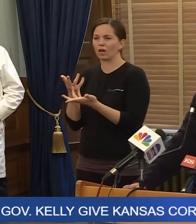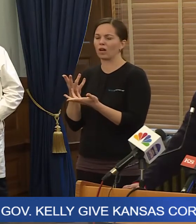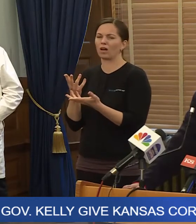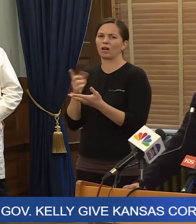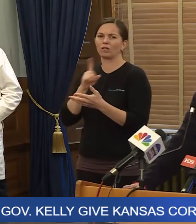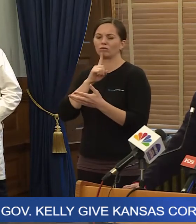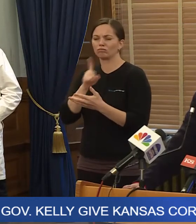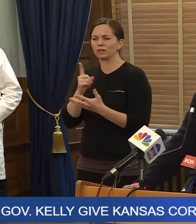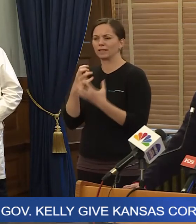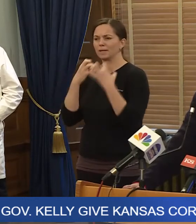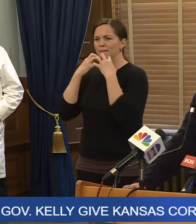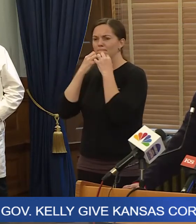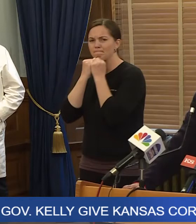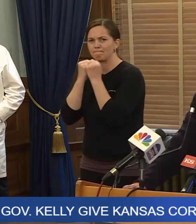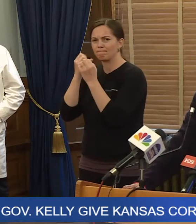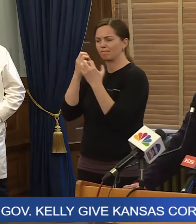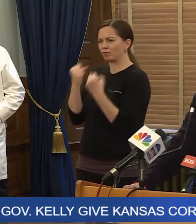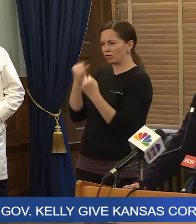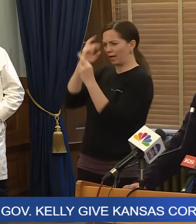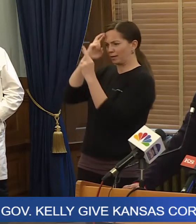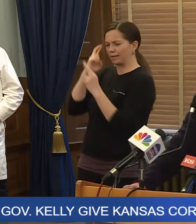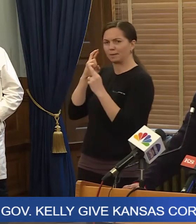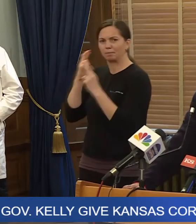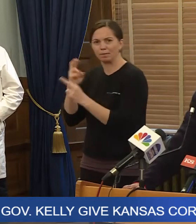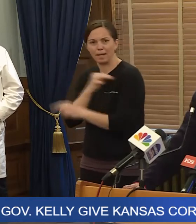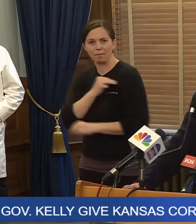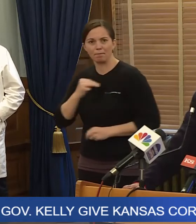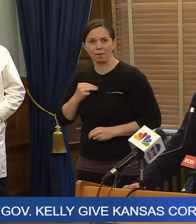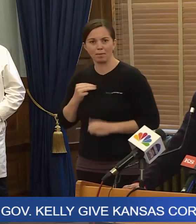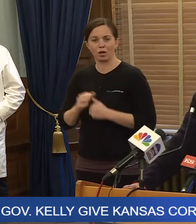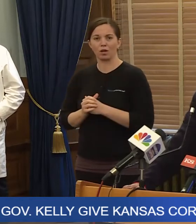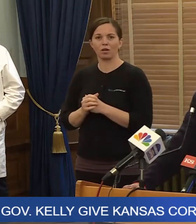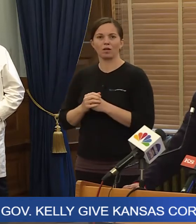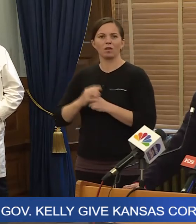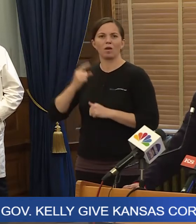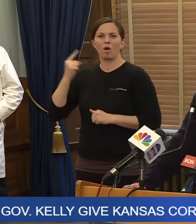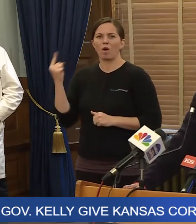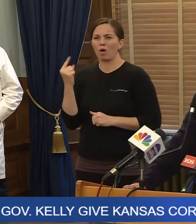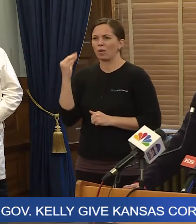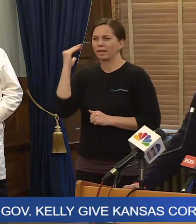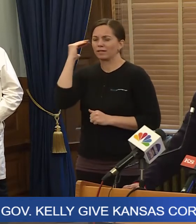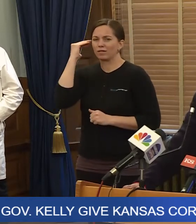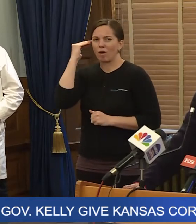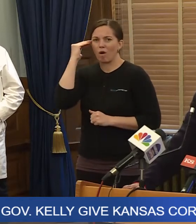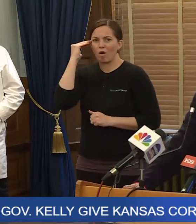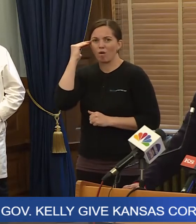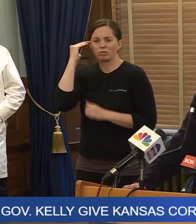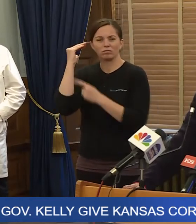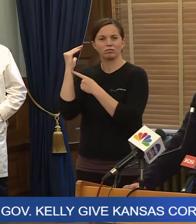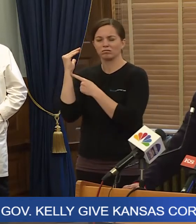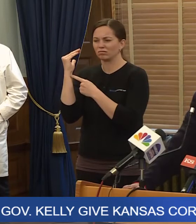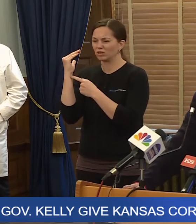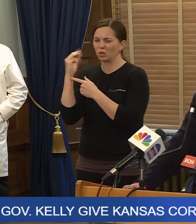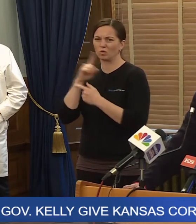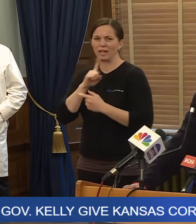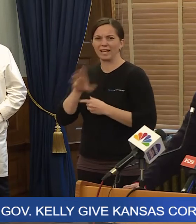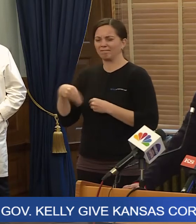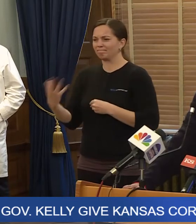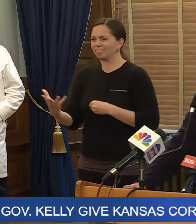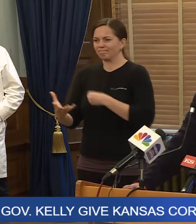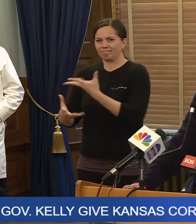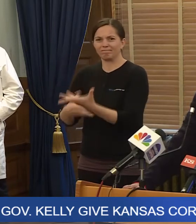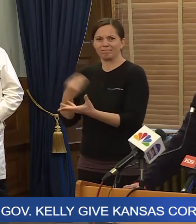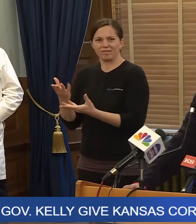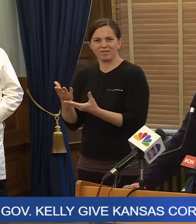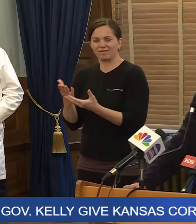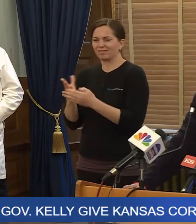well-respected member of that staff. He was always known to do more than his fair share and